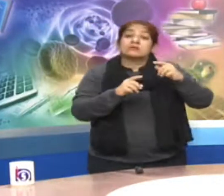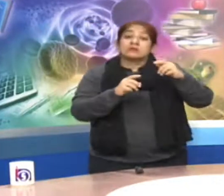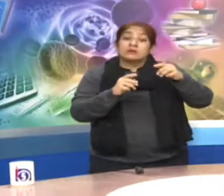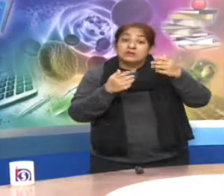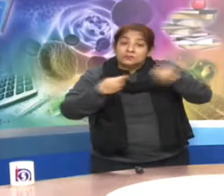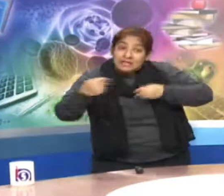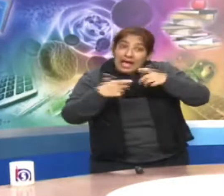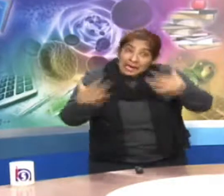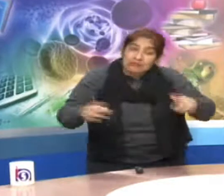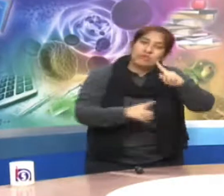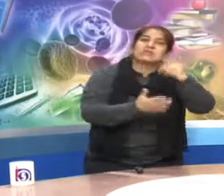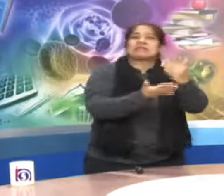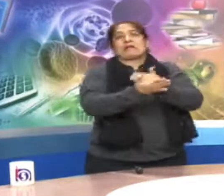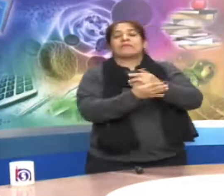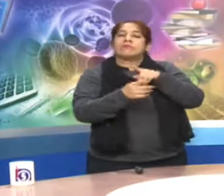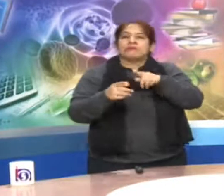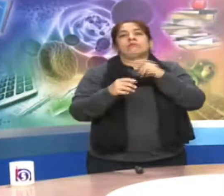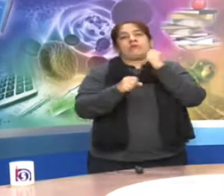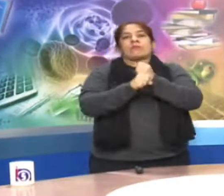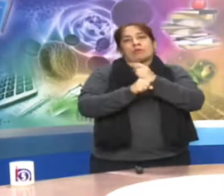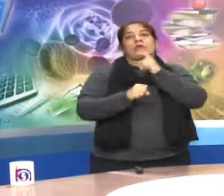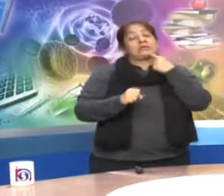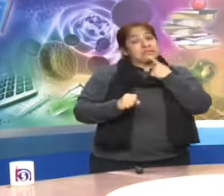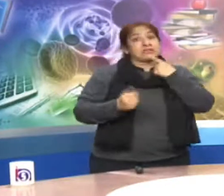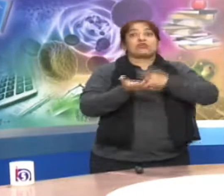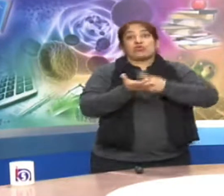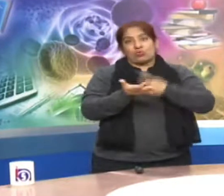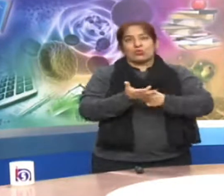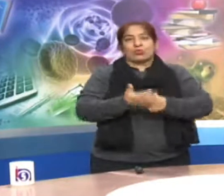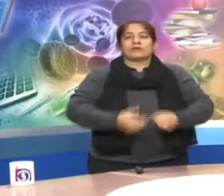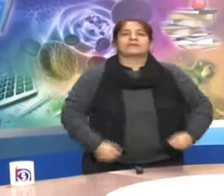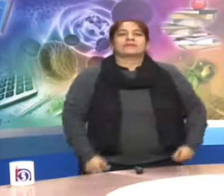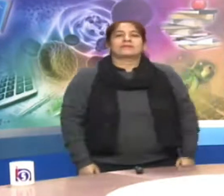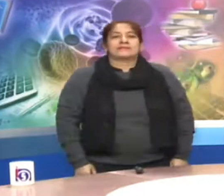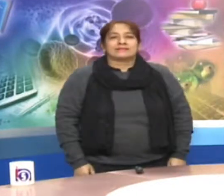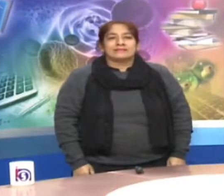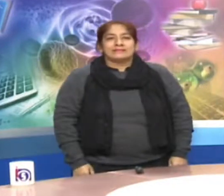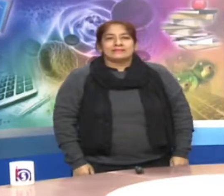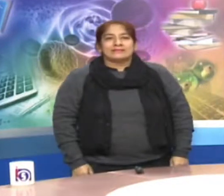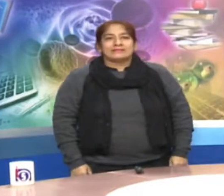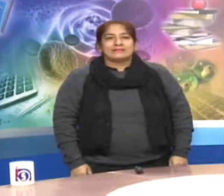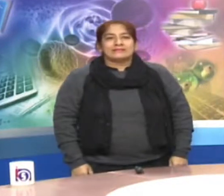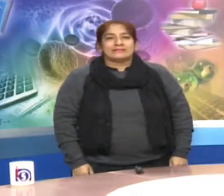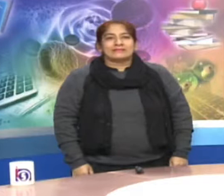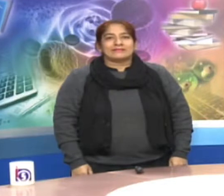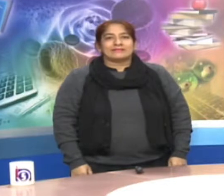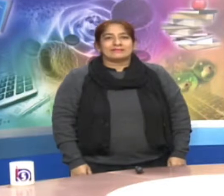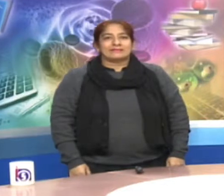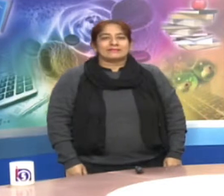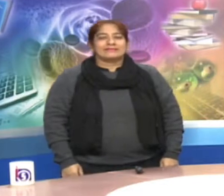loss. It could be any business, it could be any consumer.